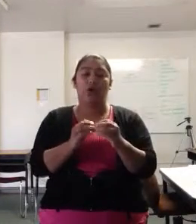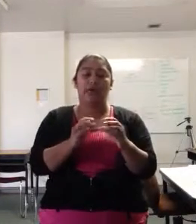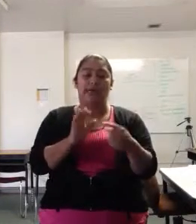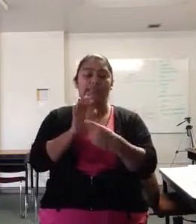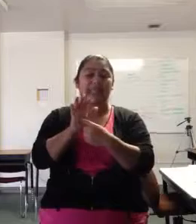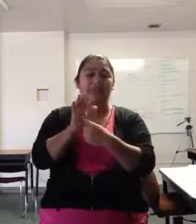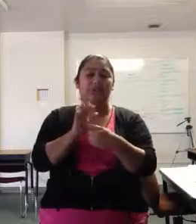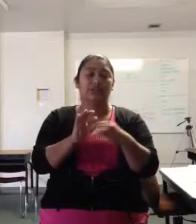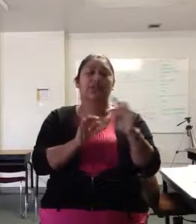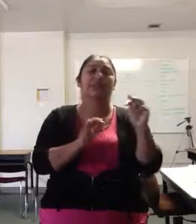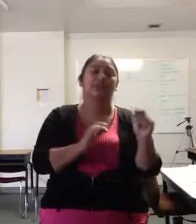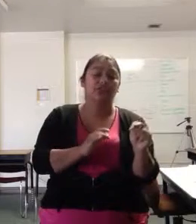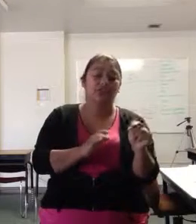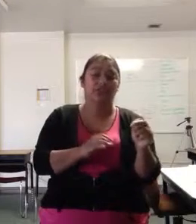the number